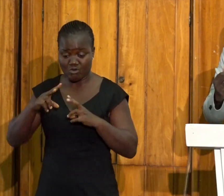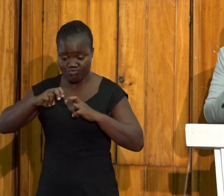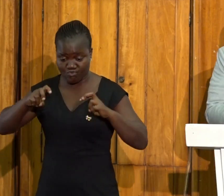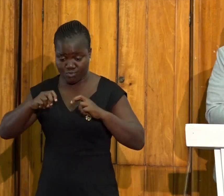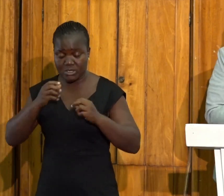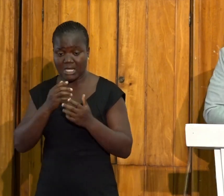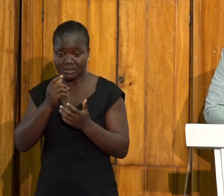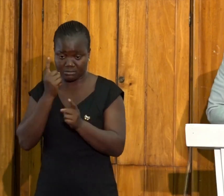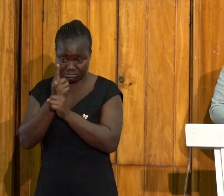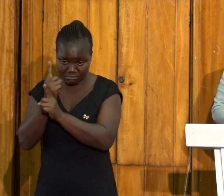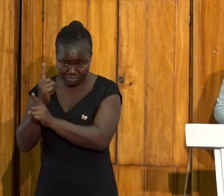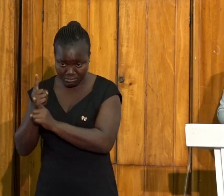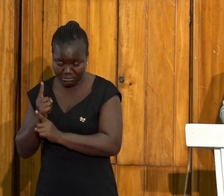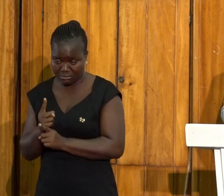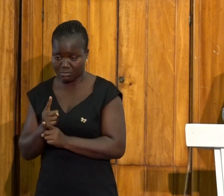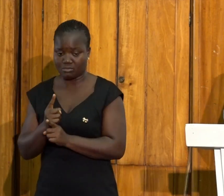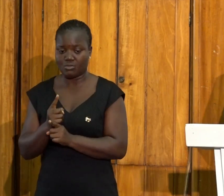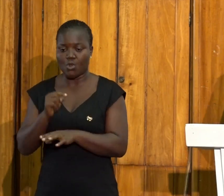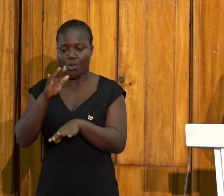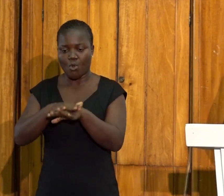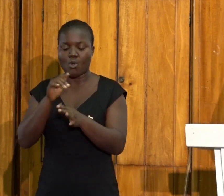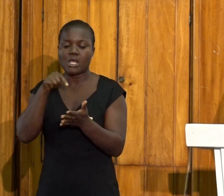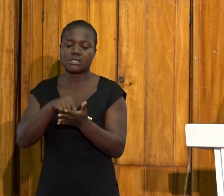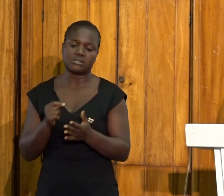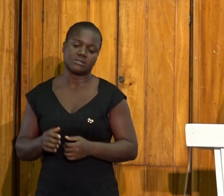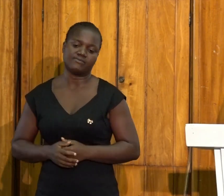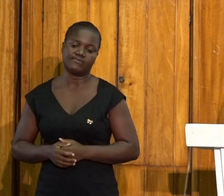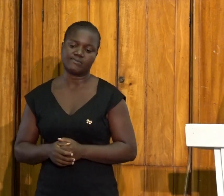to generate relevant data on this population.